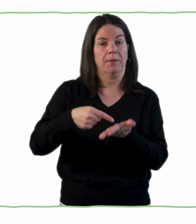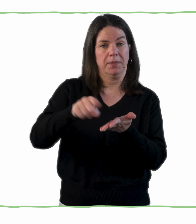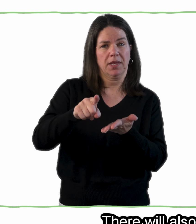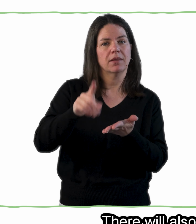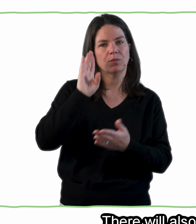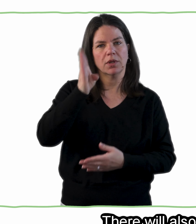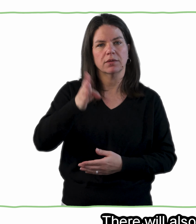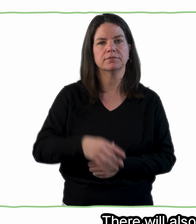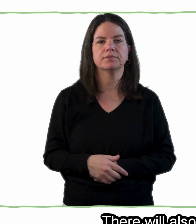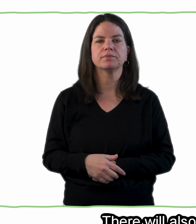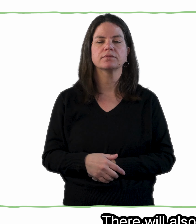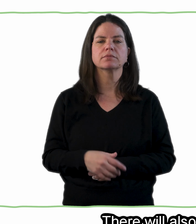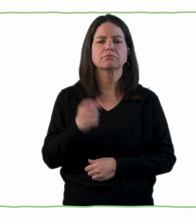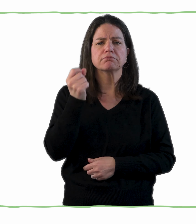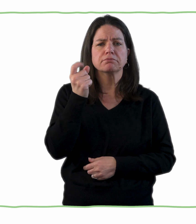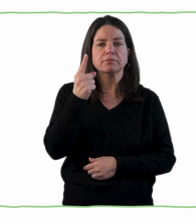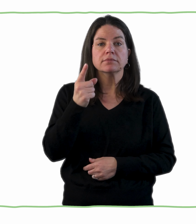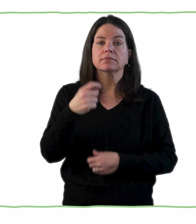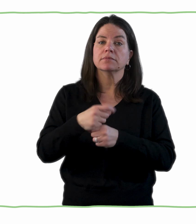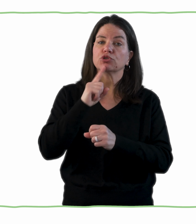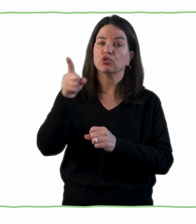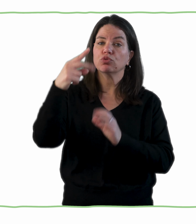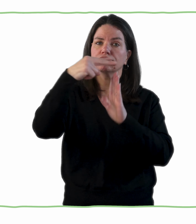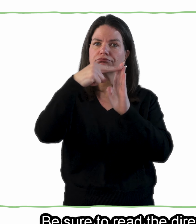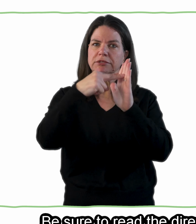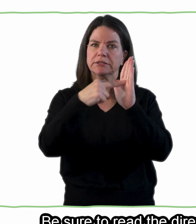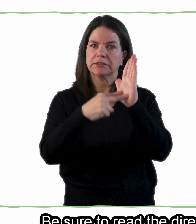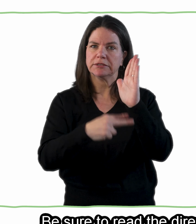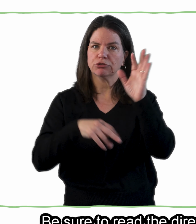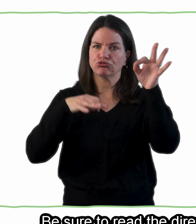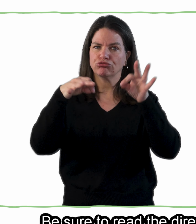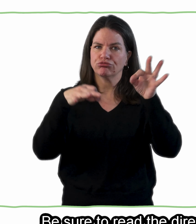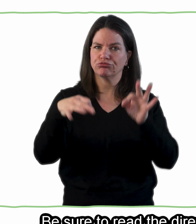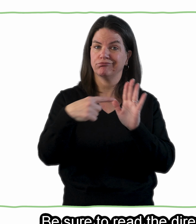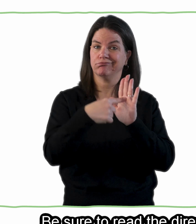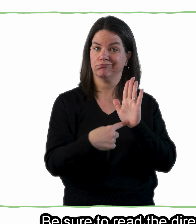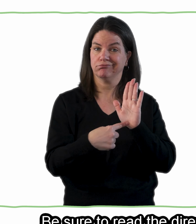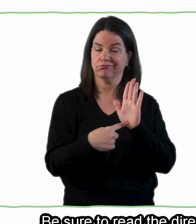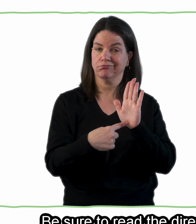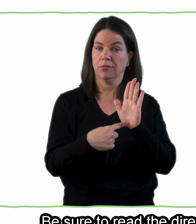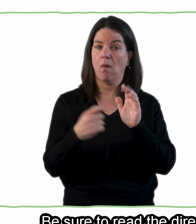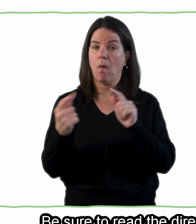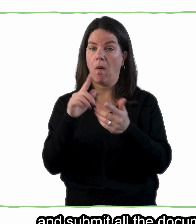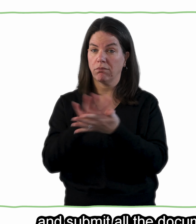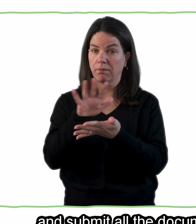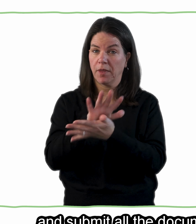There will also be fees. Be sure to read the directions of the form and submit all